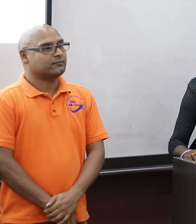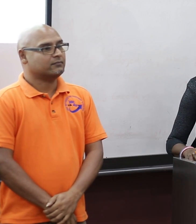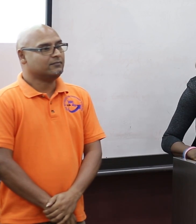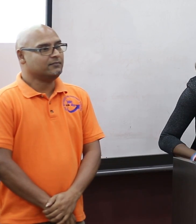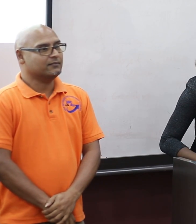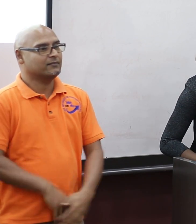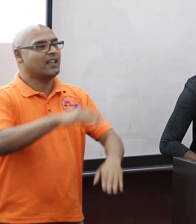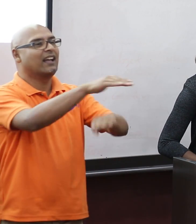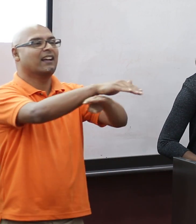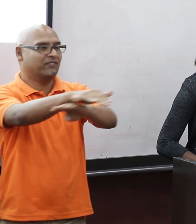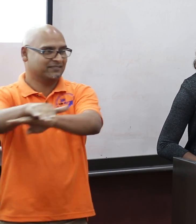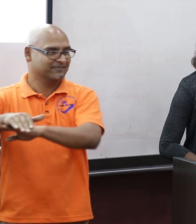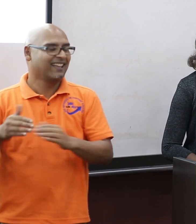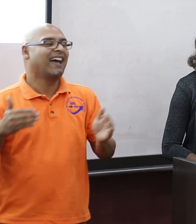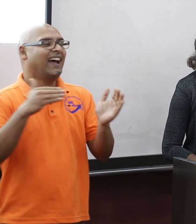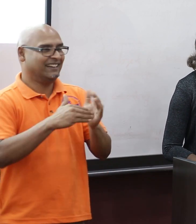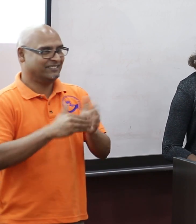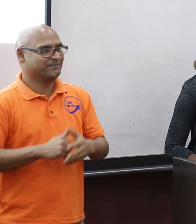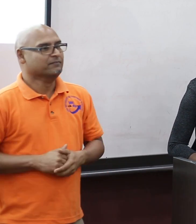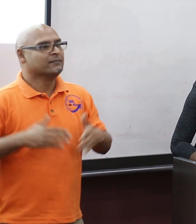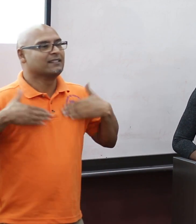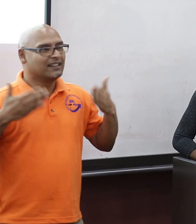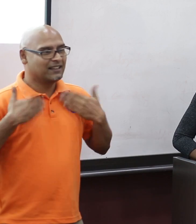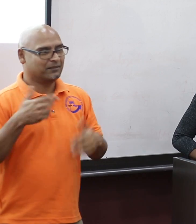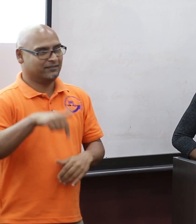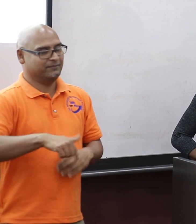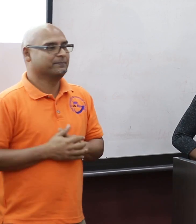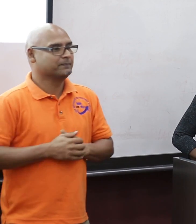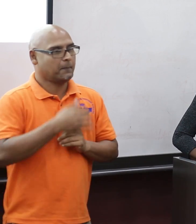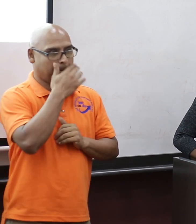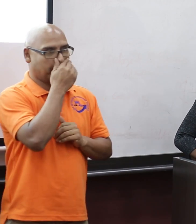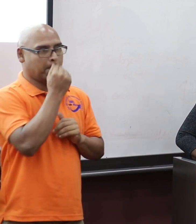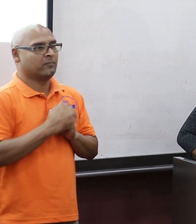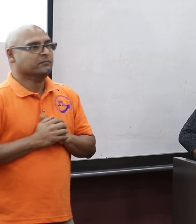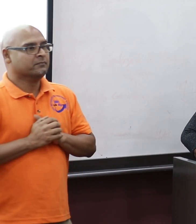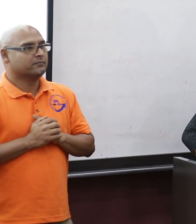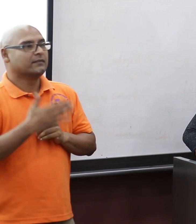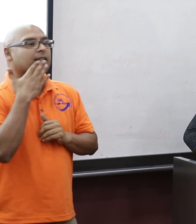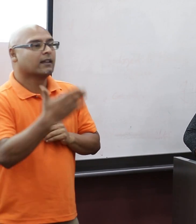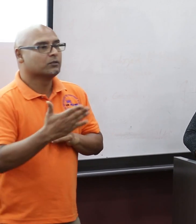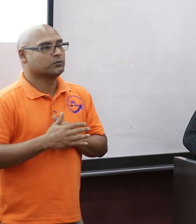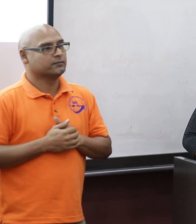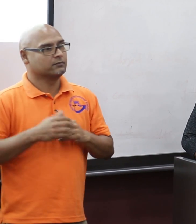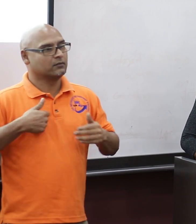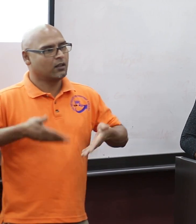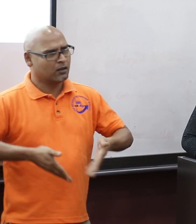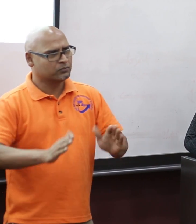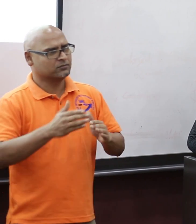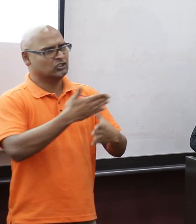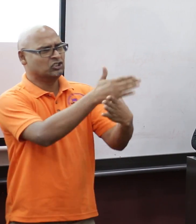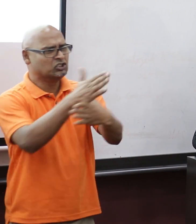Good afternoon once again. It's a pleasure to be here. I'm grateful for the opportunity to share with you. I'm speaking to